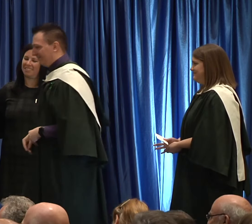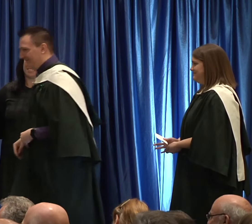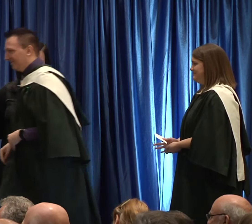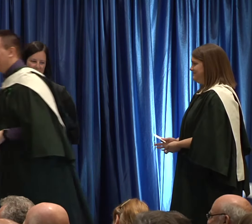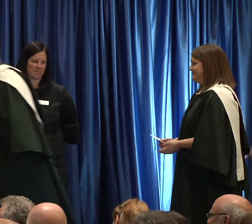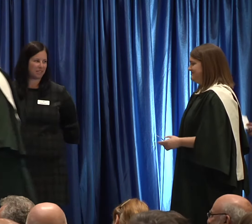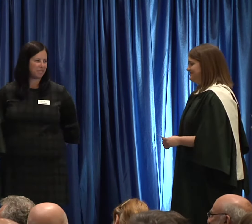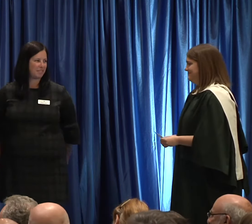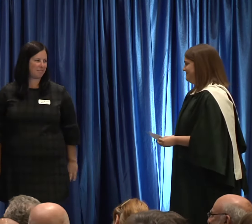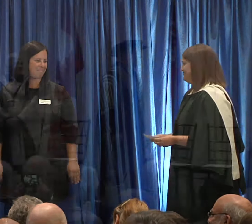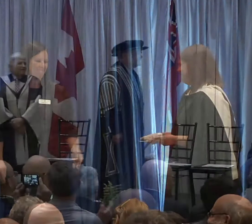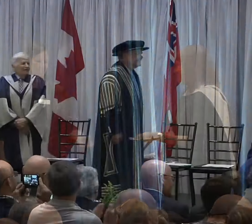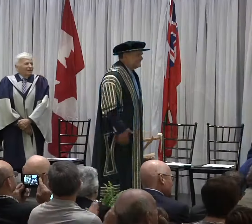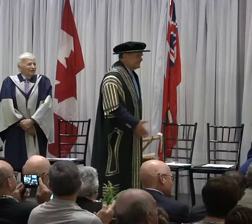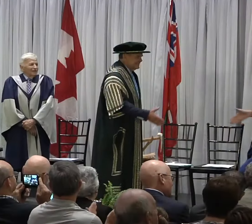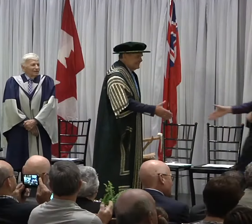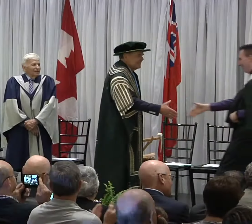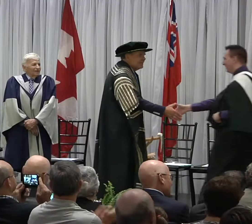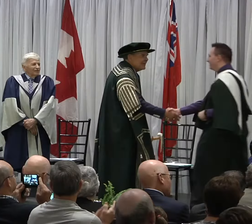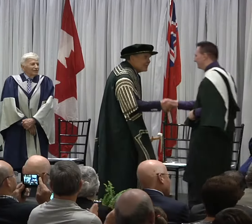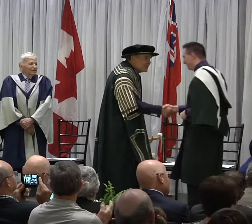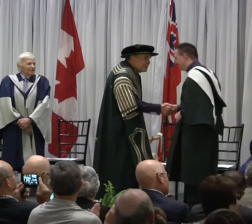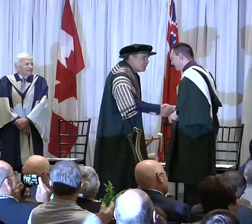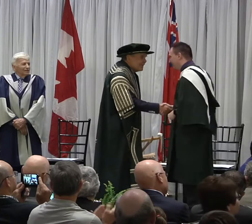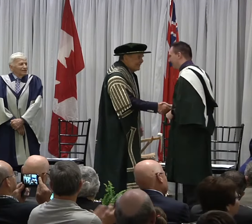Taylor George Dobbs.